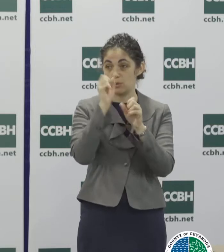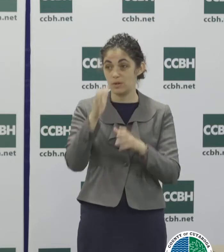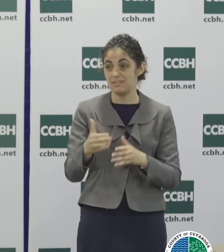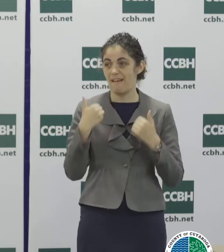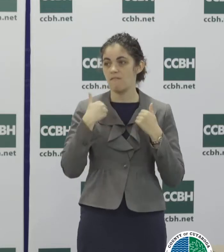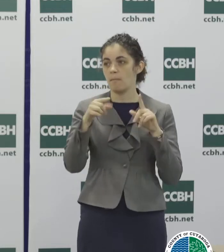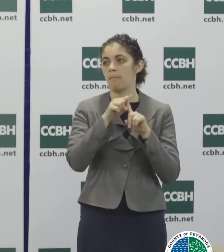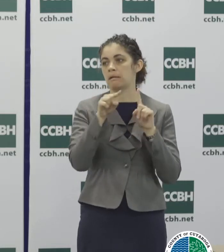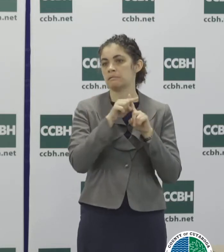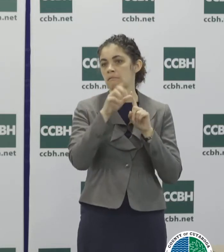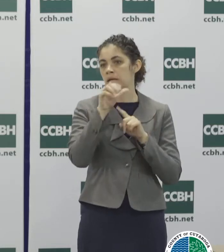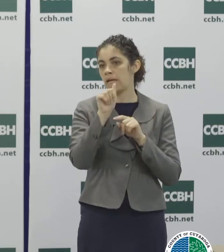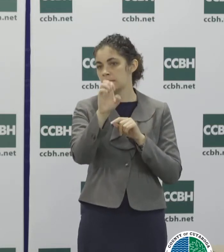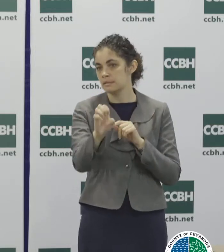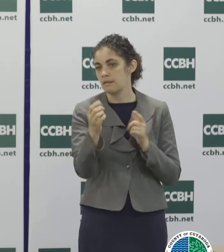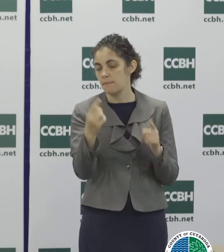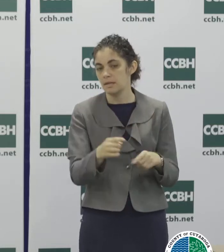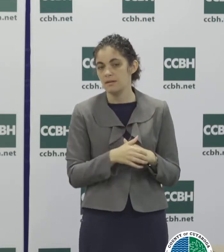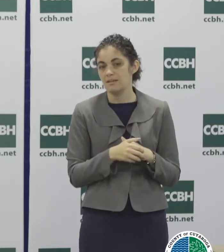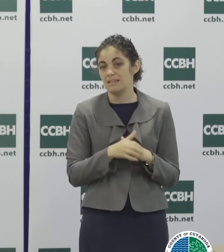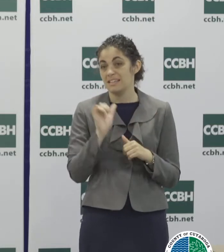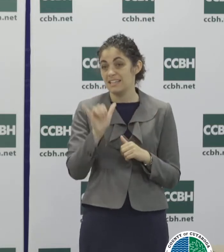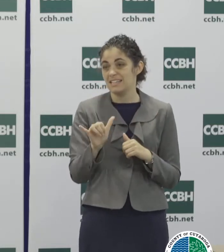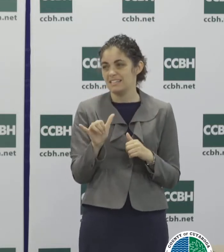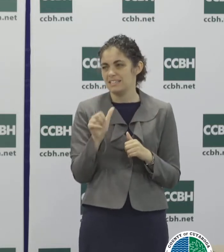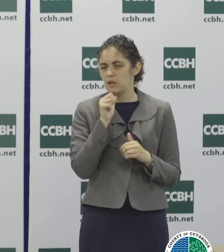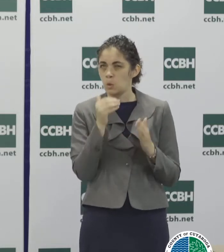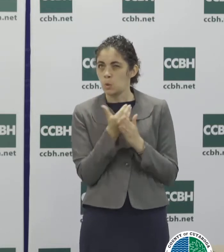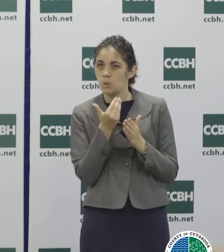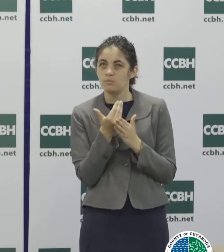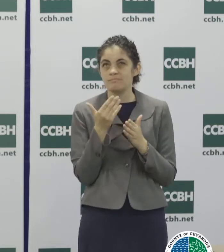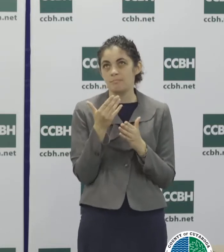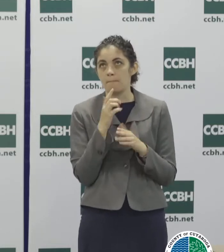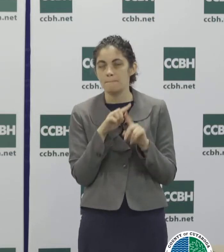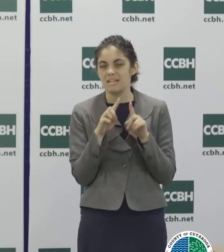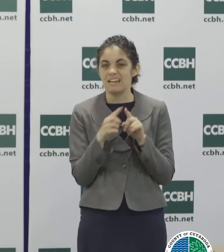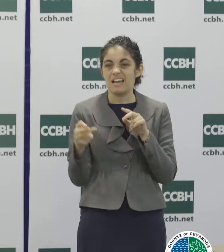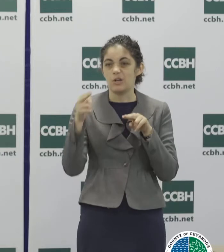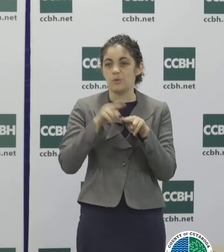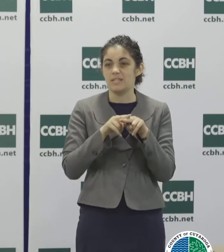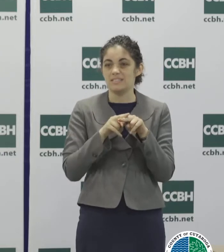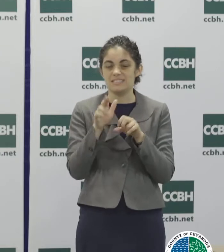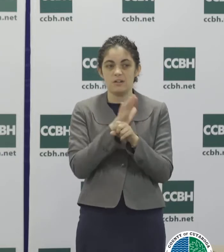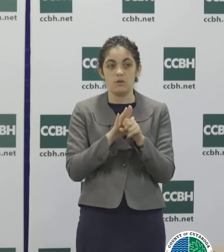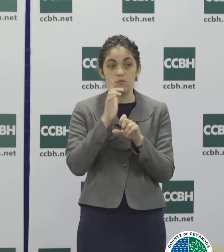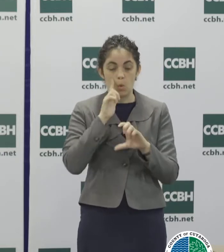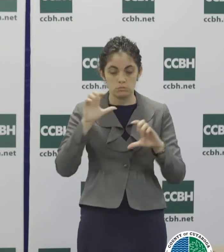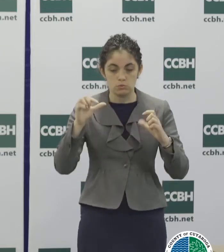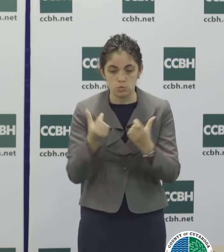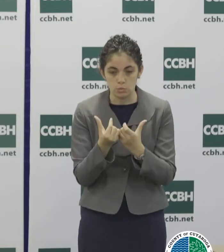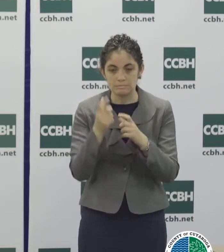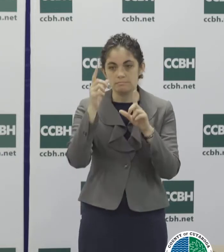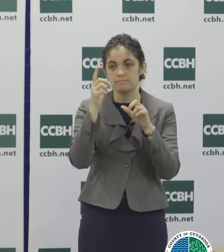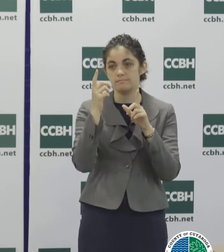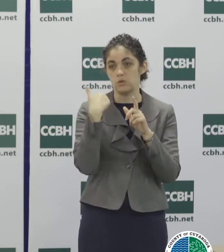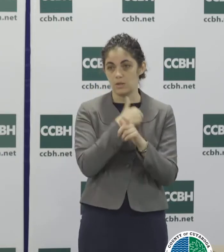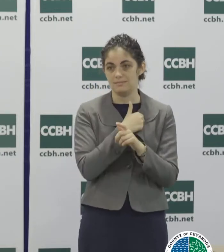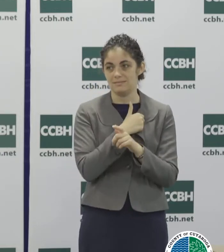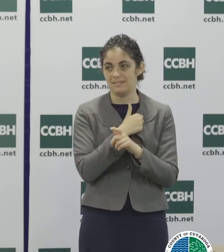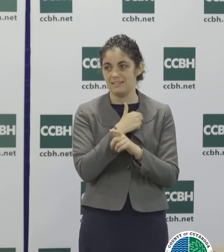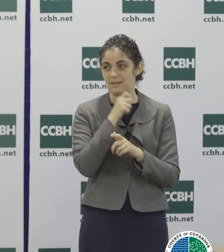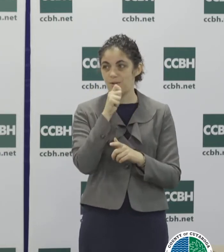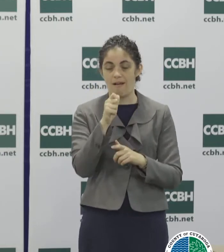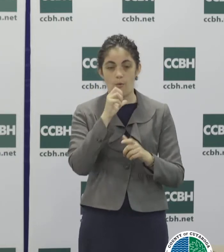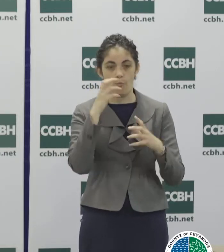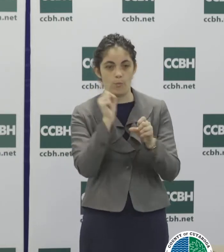have positive cases, and so that's a new, not a new area, but it's an increasing area of cluster for us because people weren't